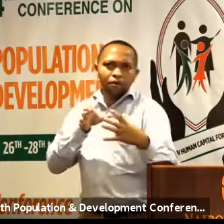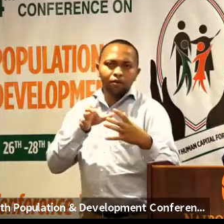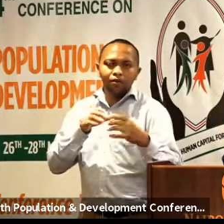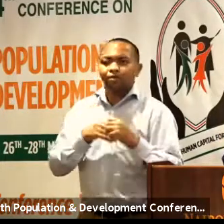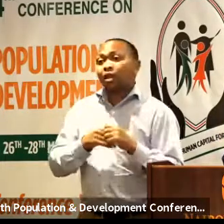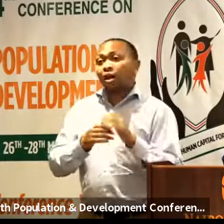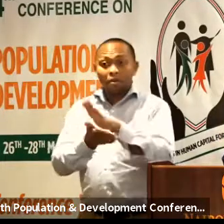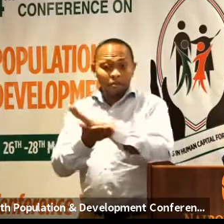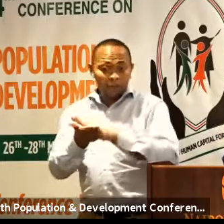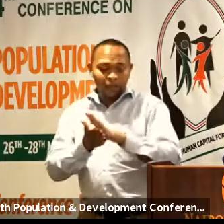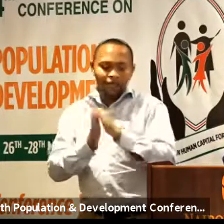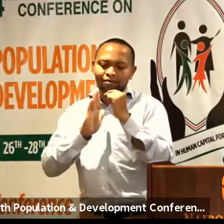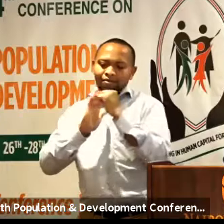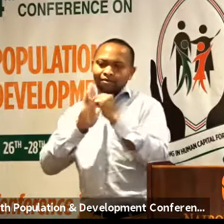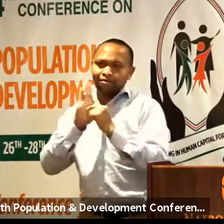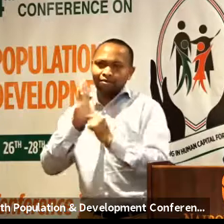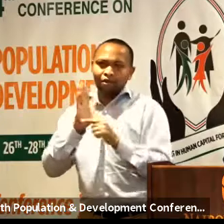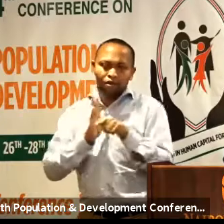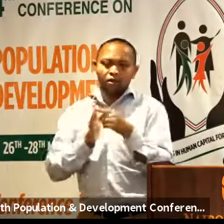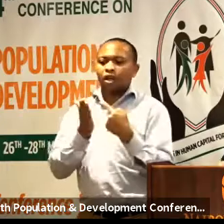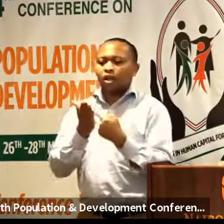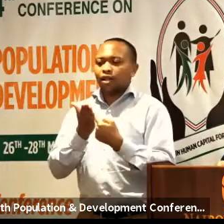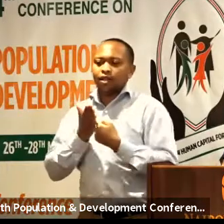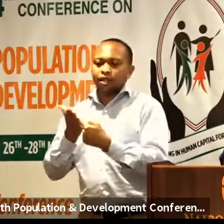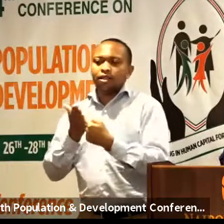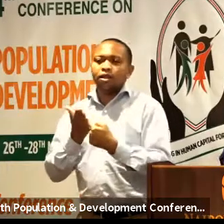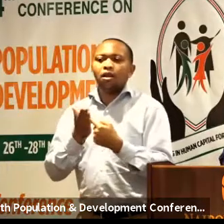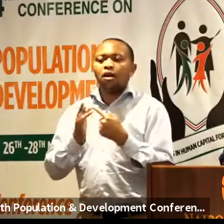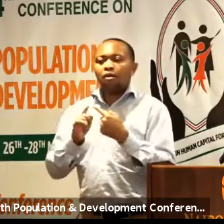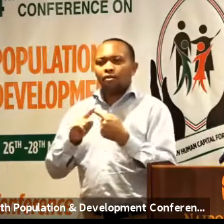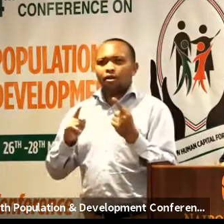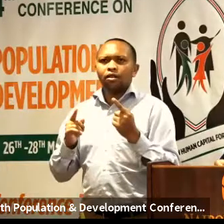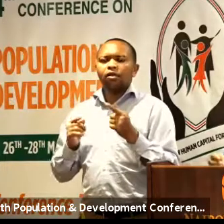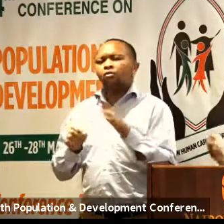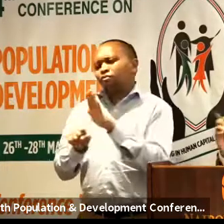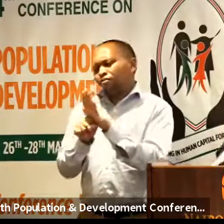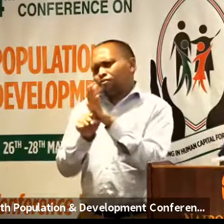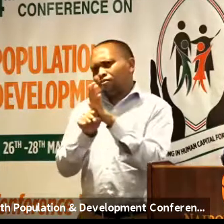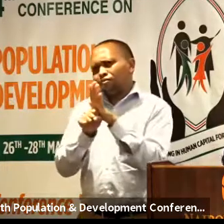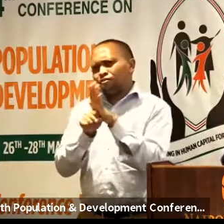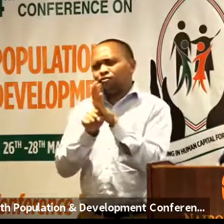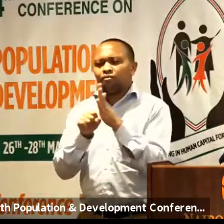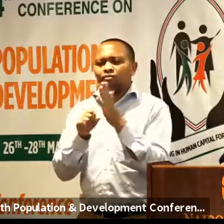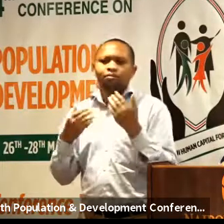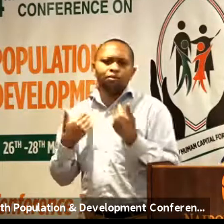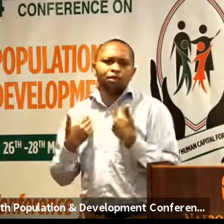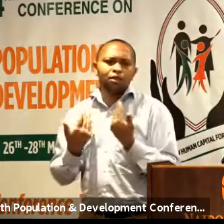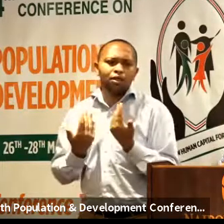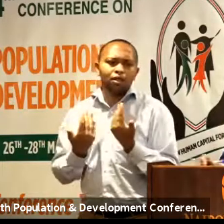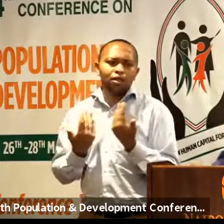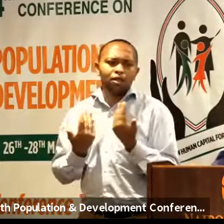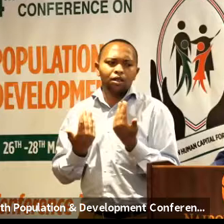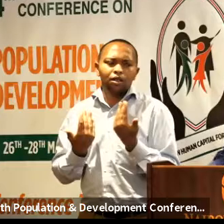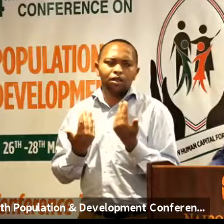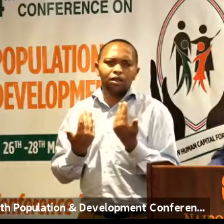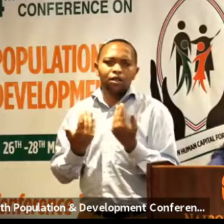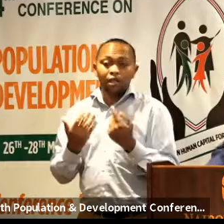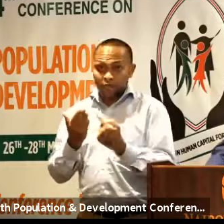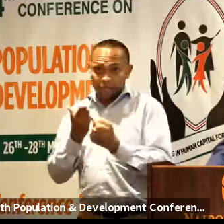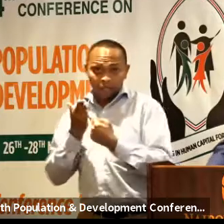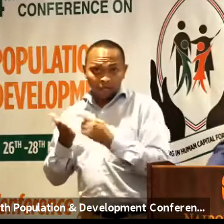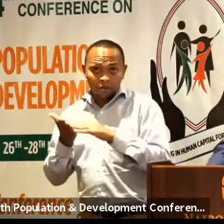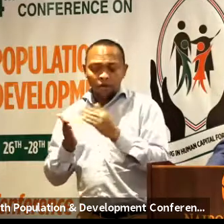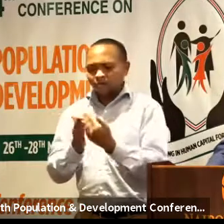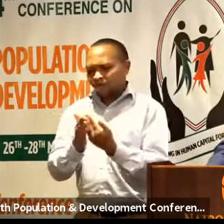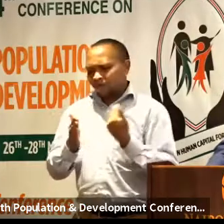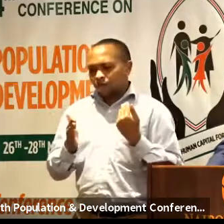key areas that came out, but there's a lot more that was discussed, and